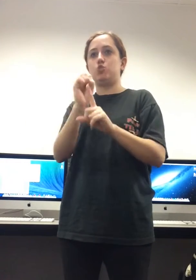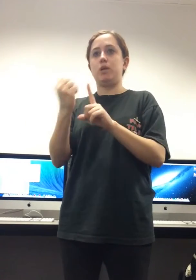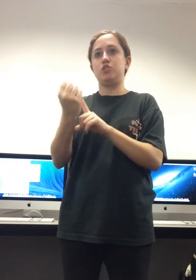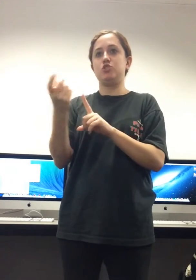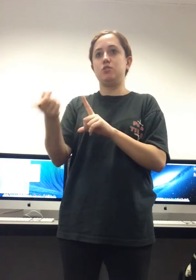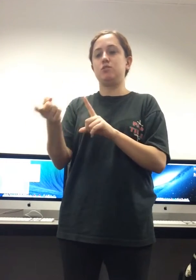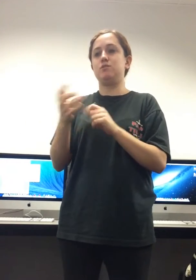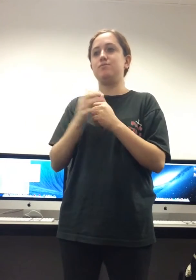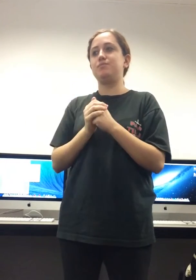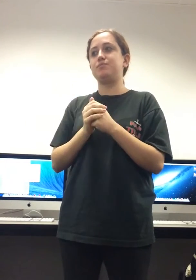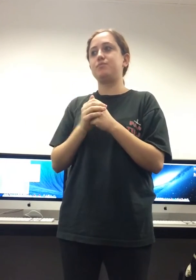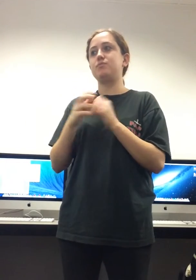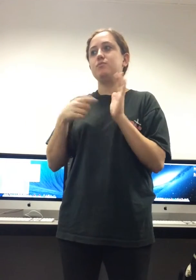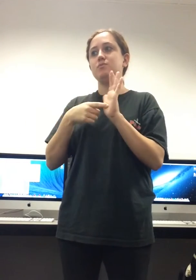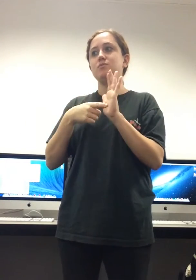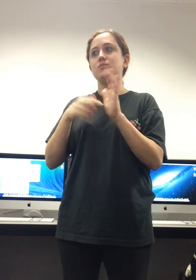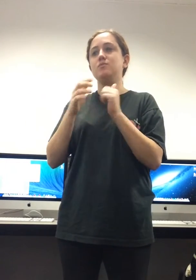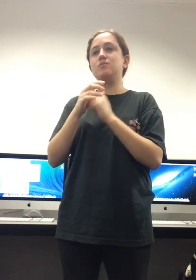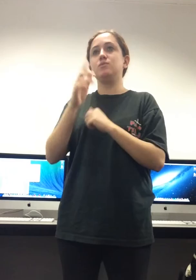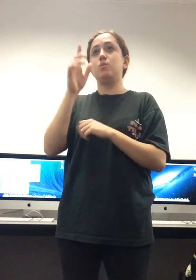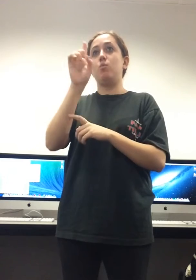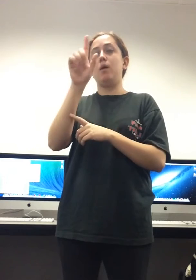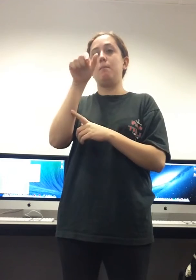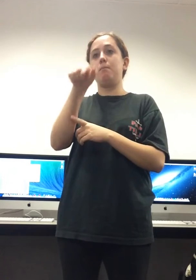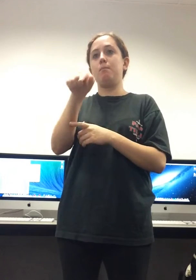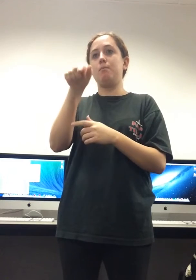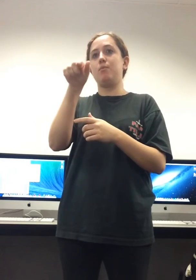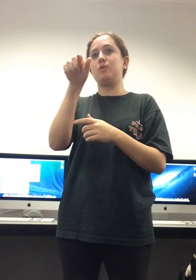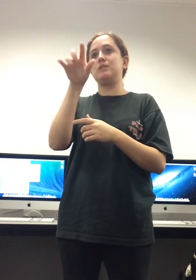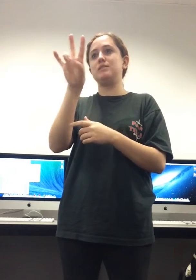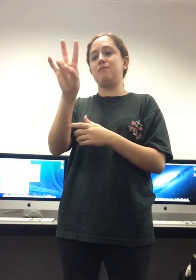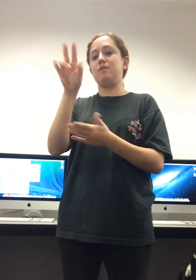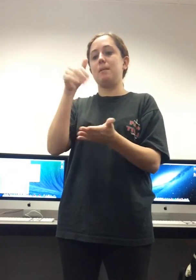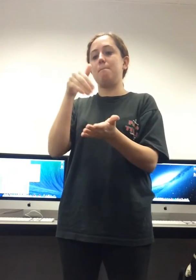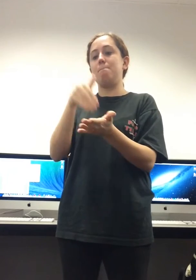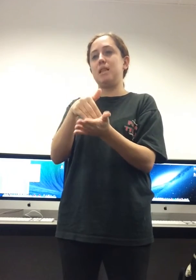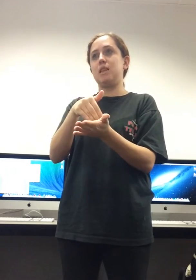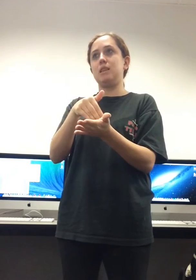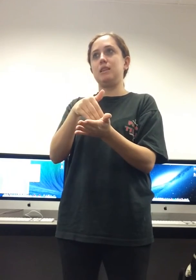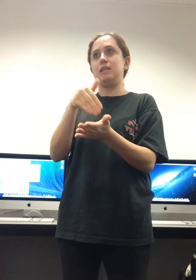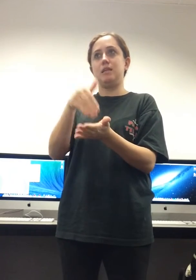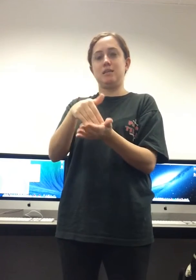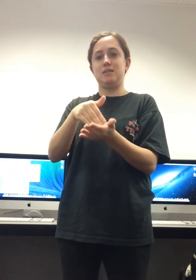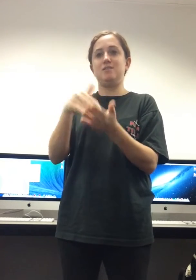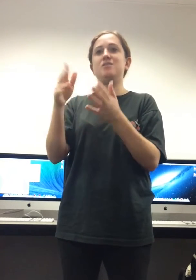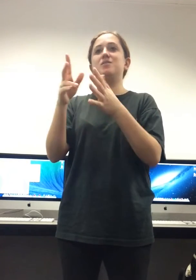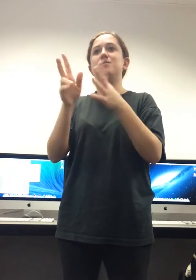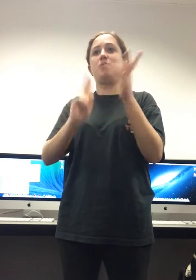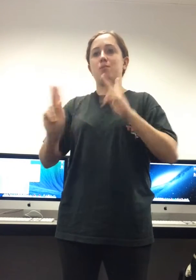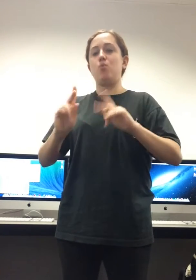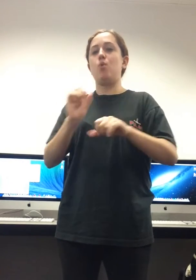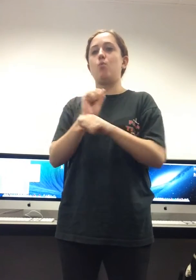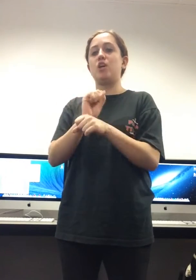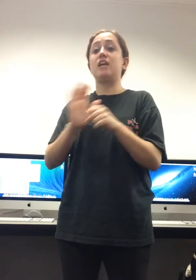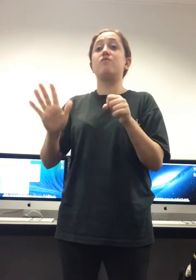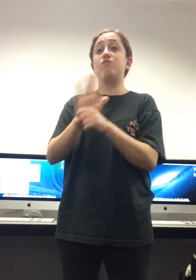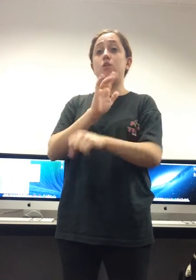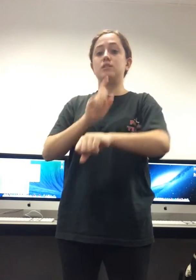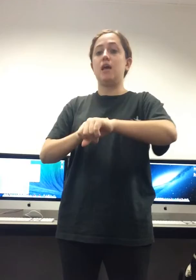1.7 million people were working full-time. Those 1.7 million people were